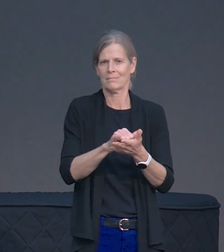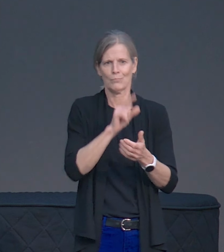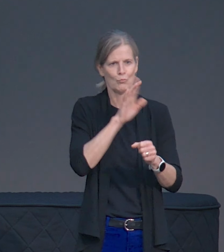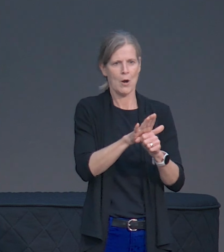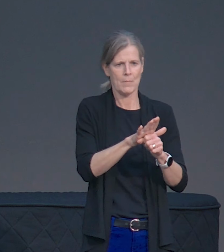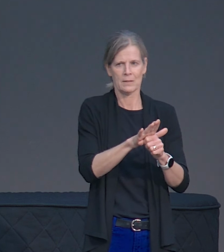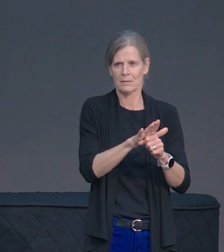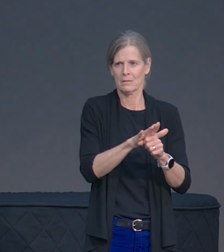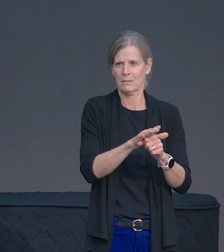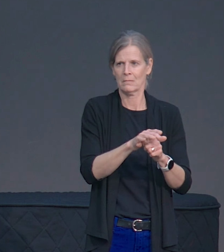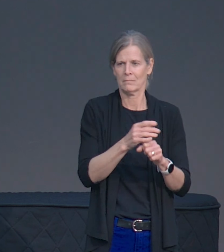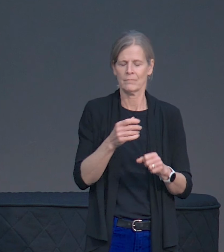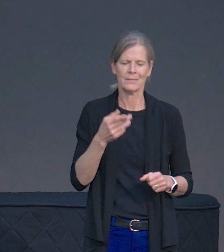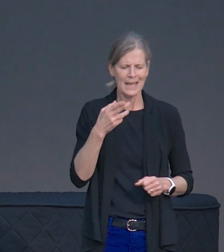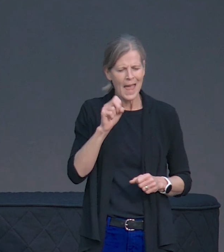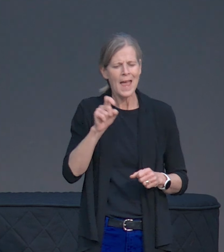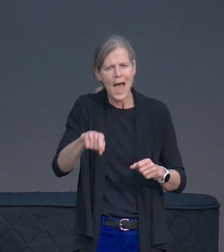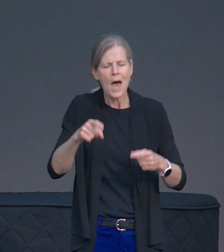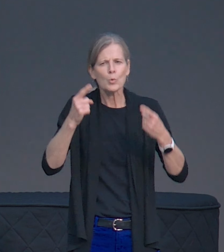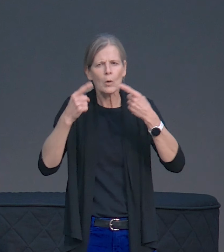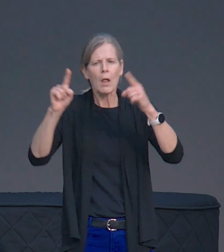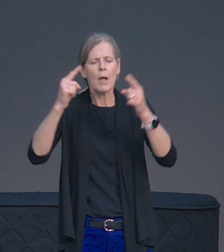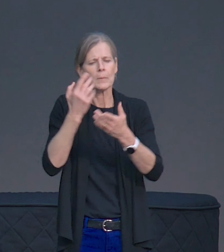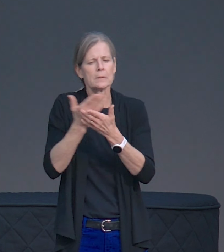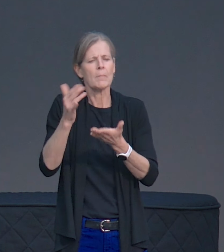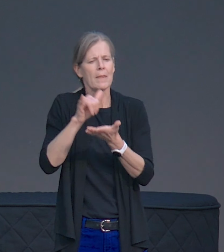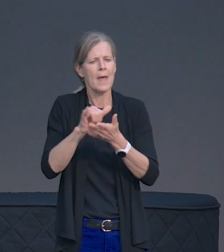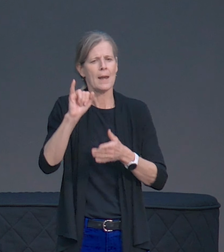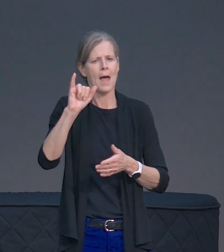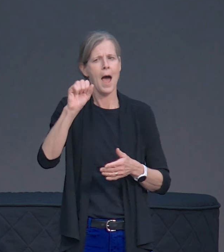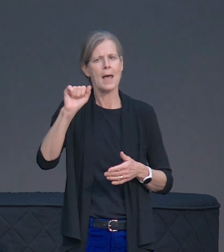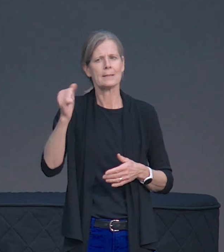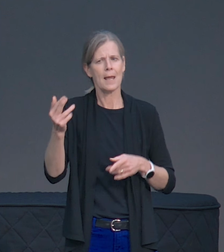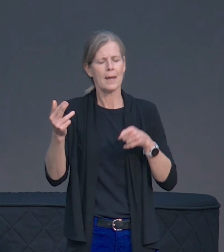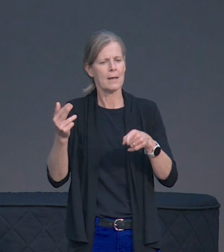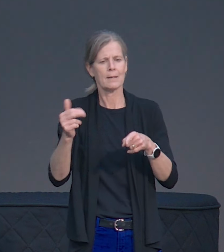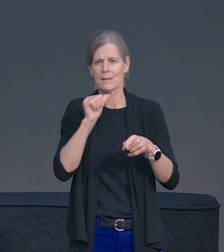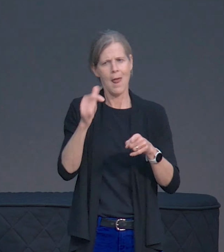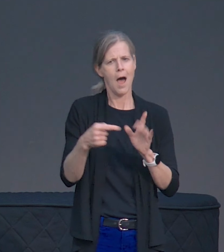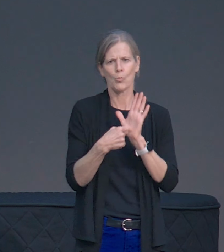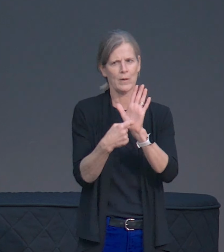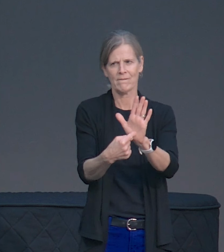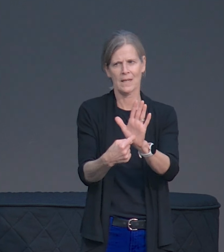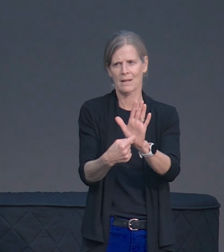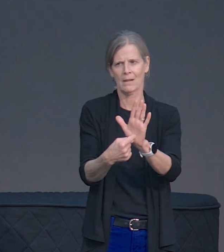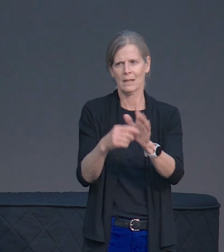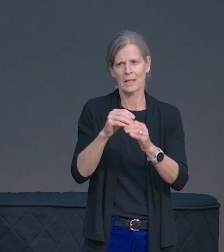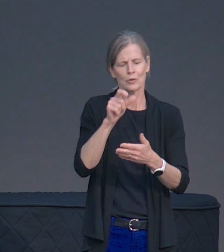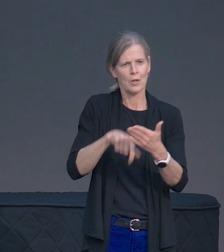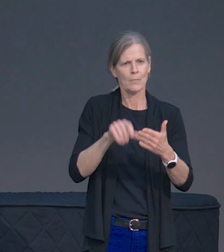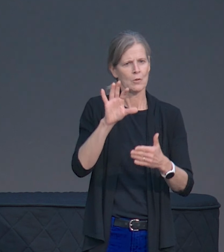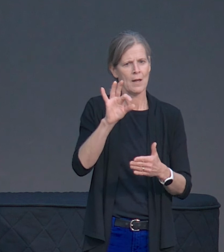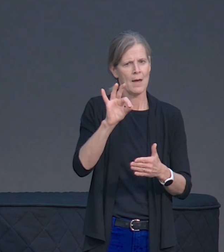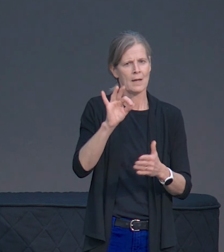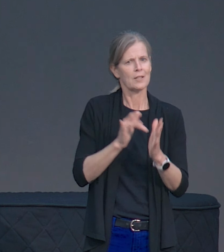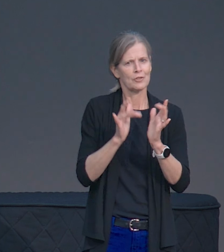He Had To Accomplish Something Though That Isaiah Did Not Reveal In Chapter 9